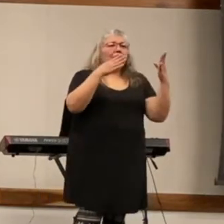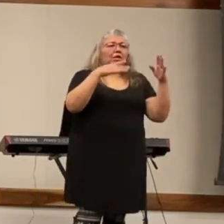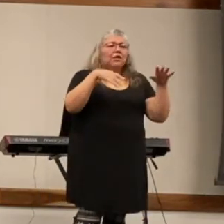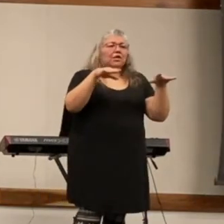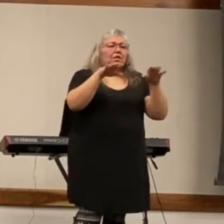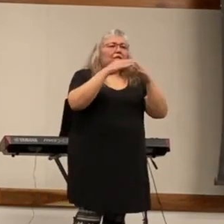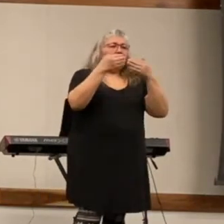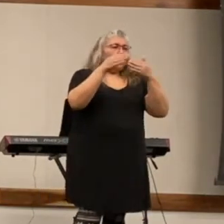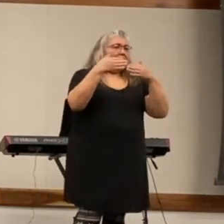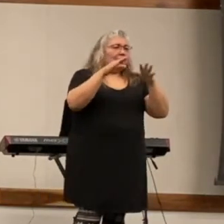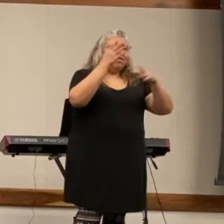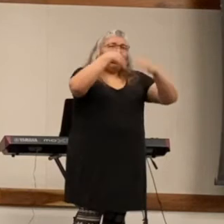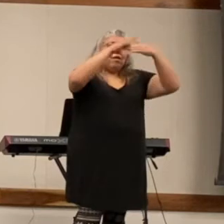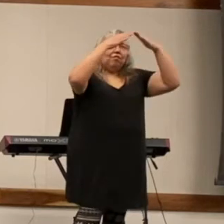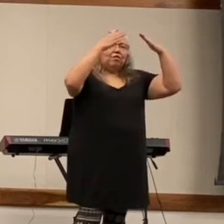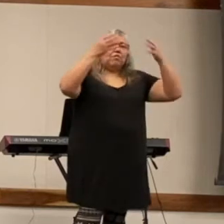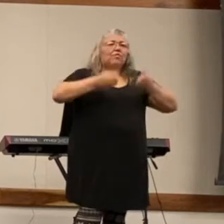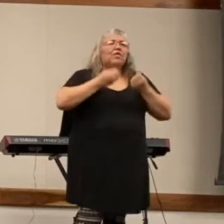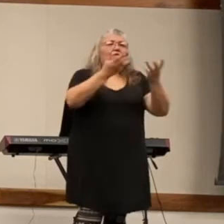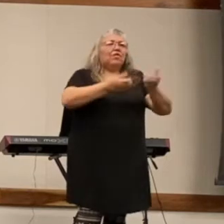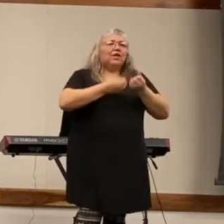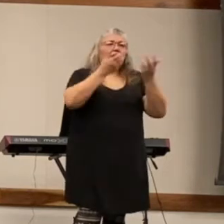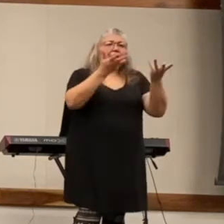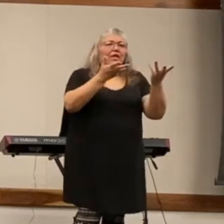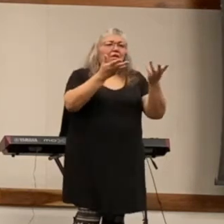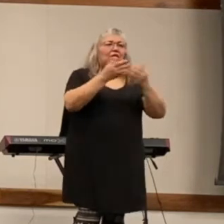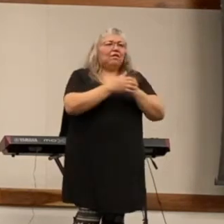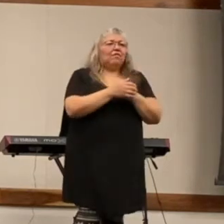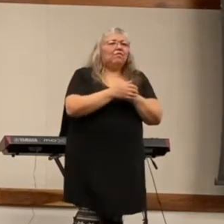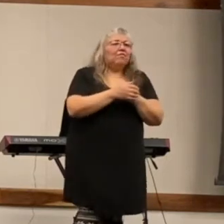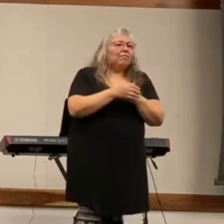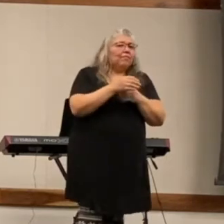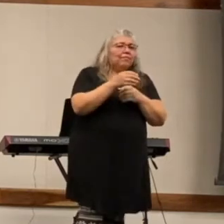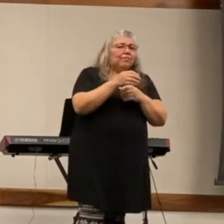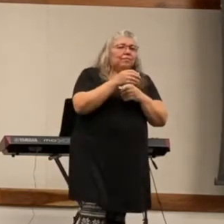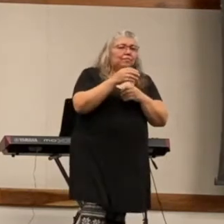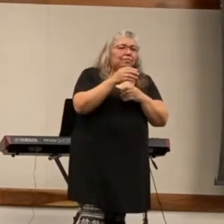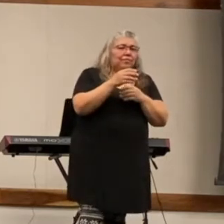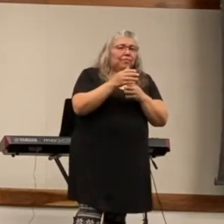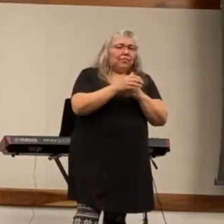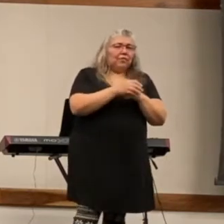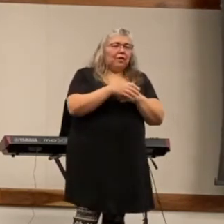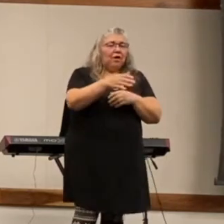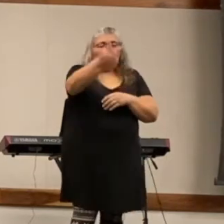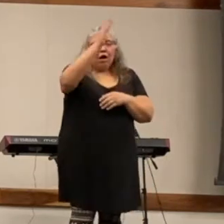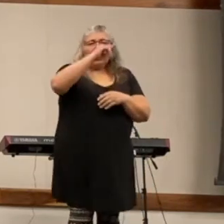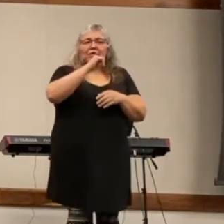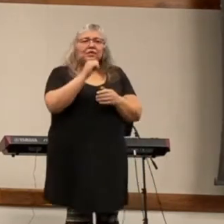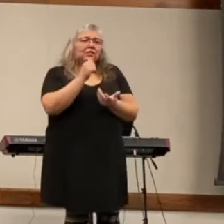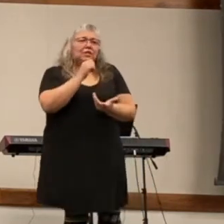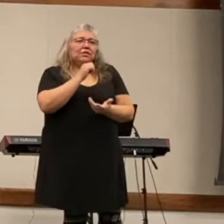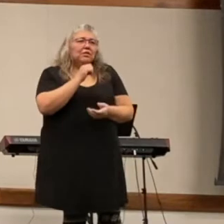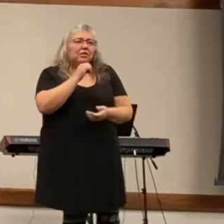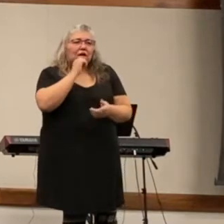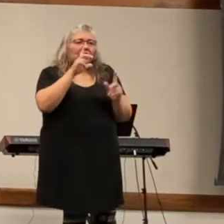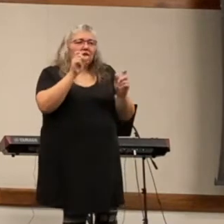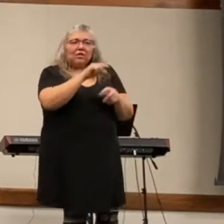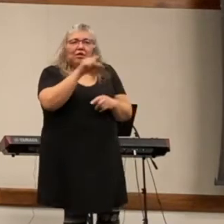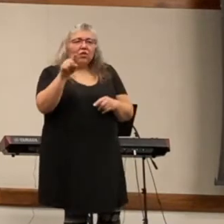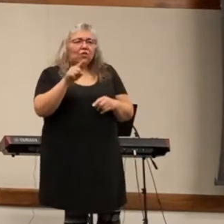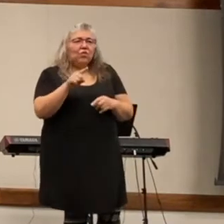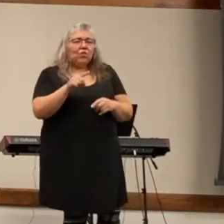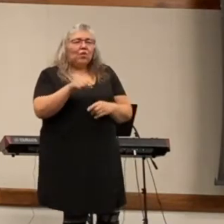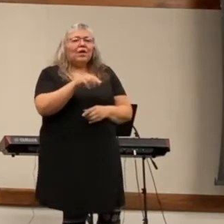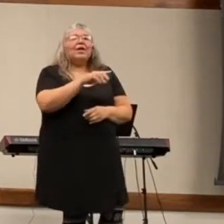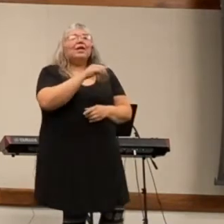and pour out a blessing for you without measure. Listen, God's not testing you. He's telling you to test him.